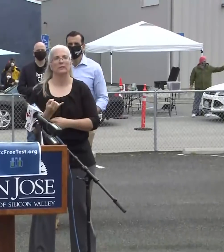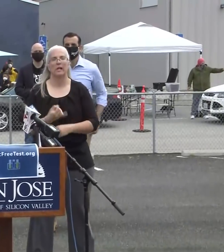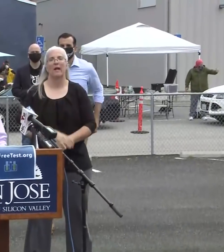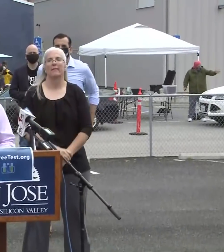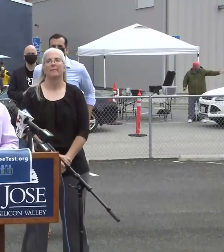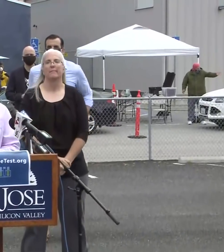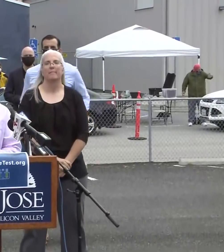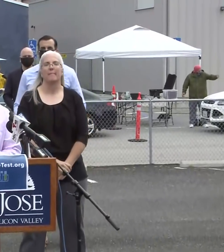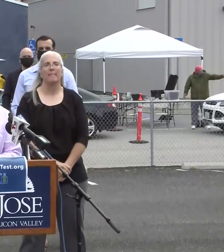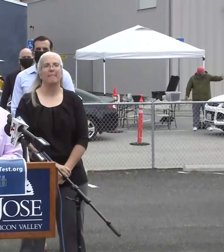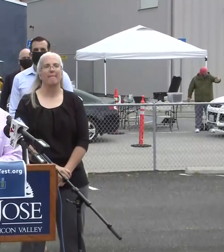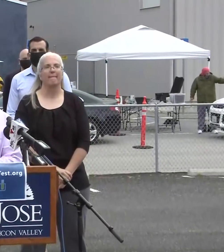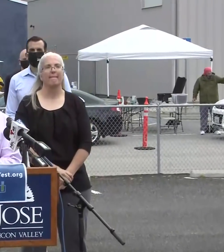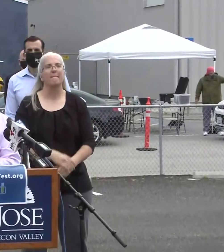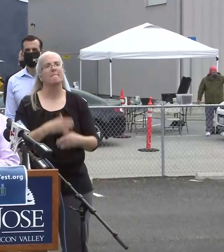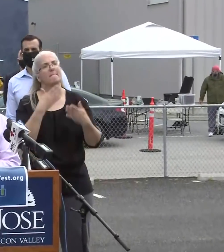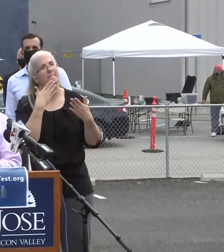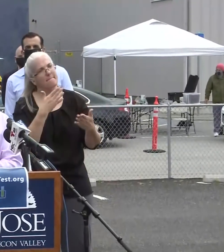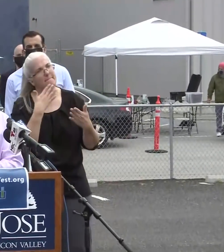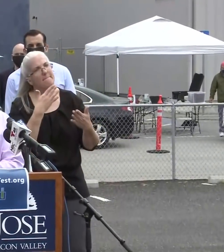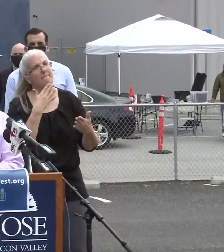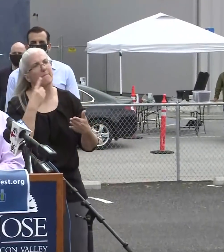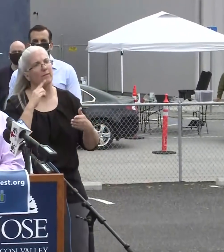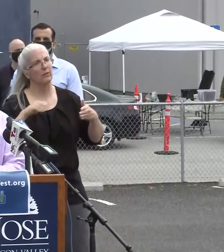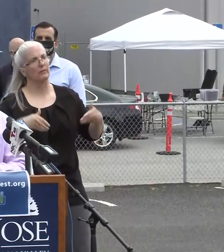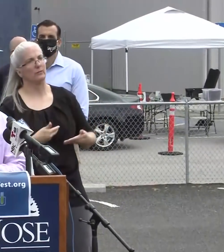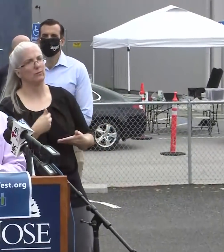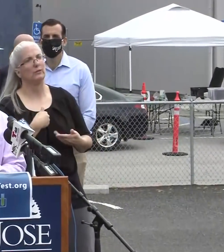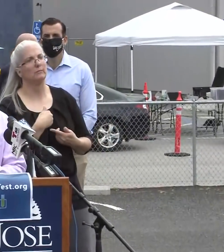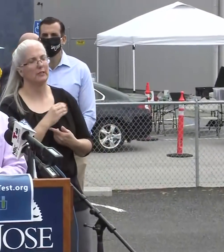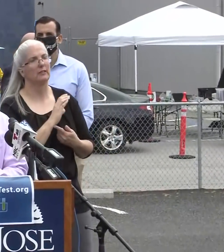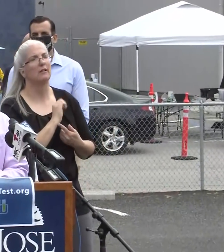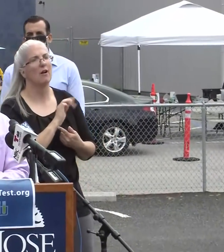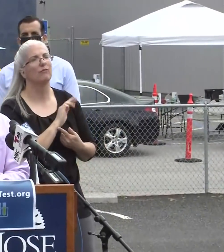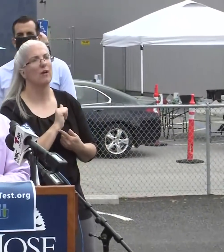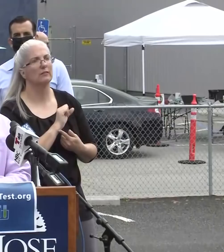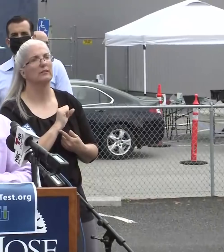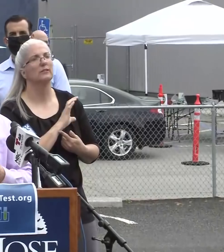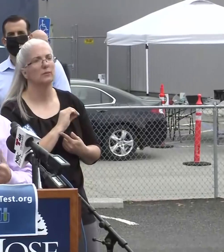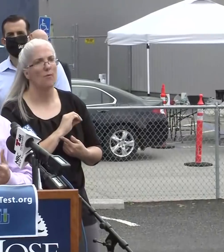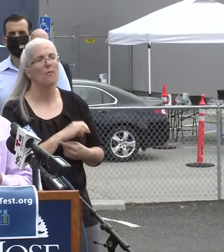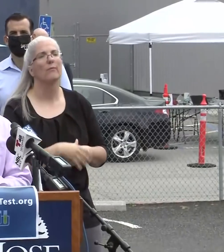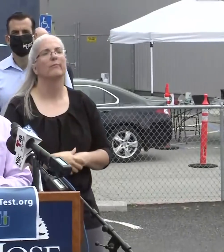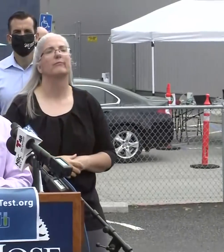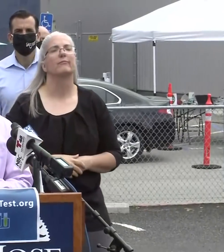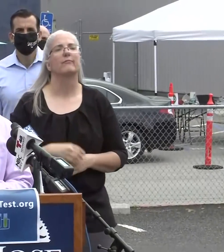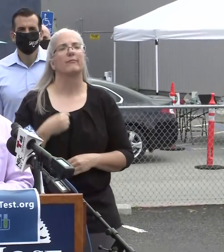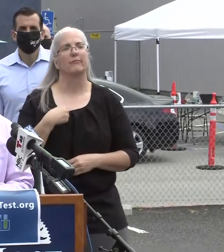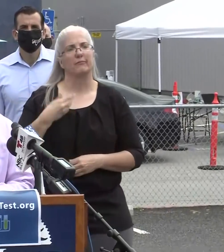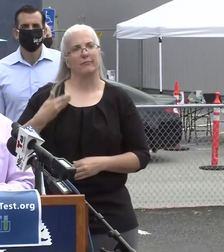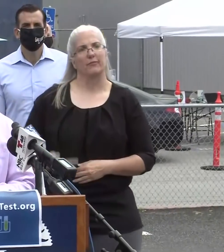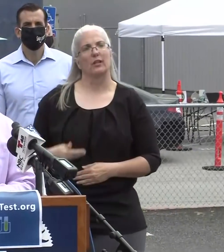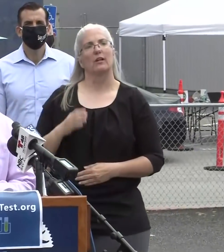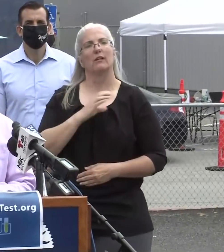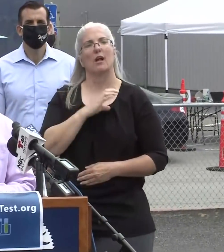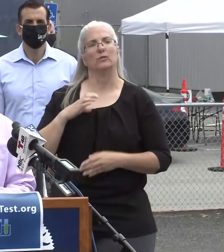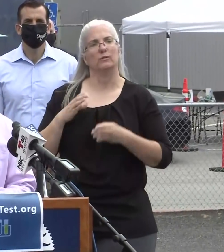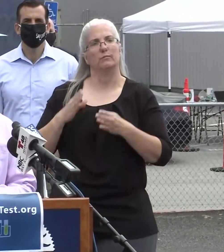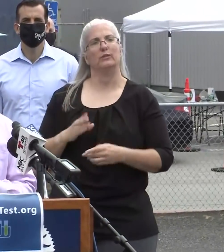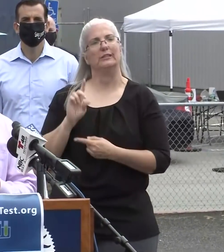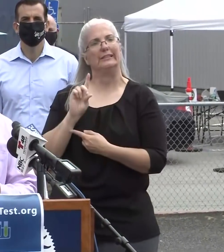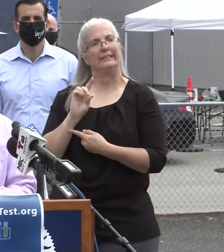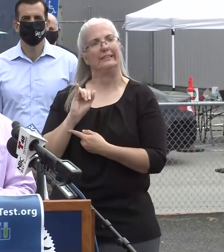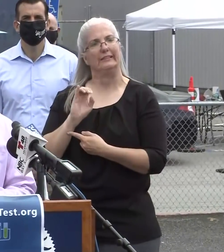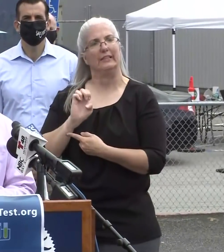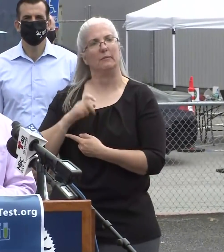Hello everyone, thank you Councilmember Carrasco. Hello, I'm Councilmember Lon Diep, and I just want to add that as the entire nation ramps up on its testing